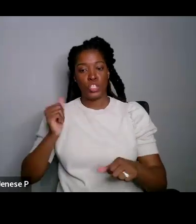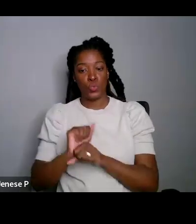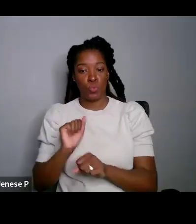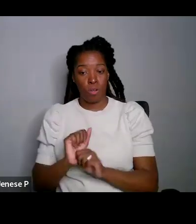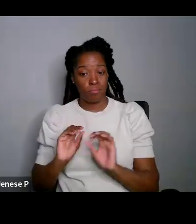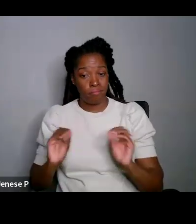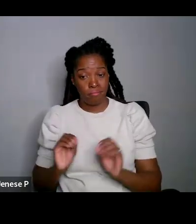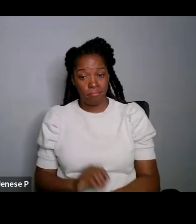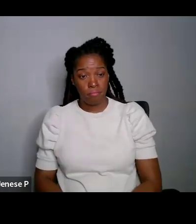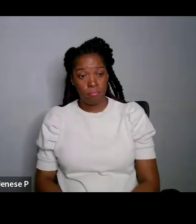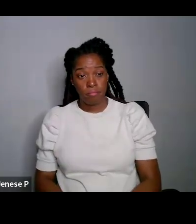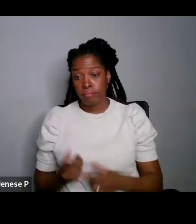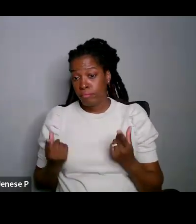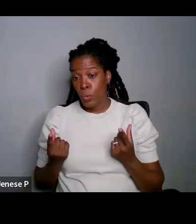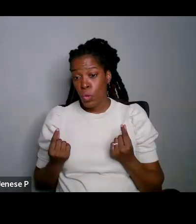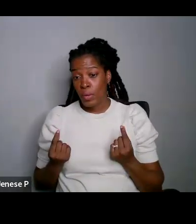So what do?